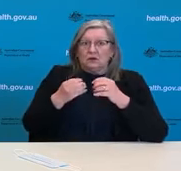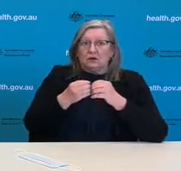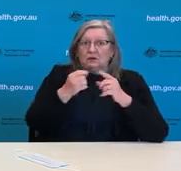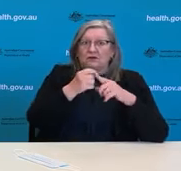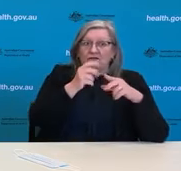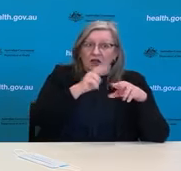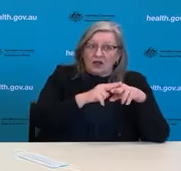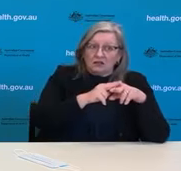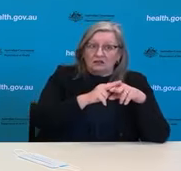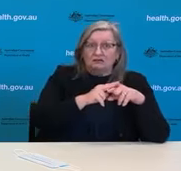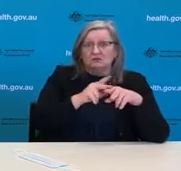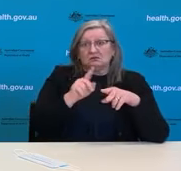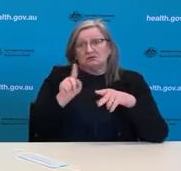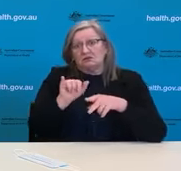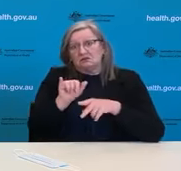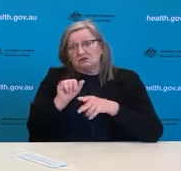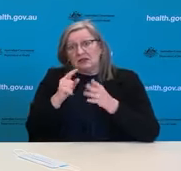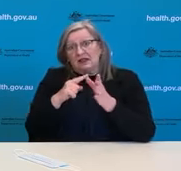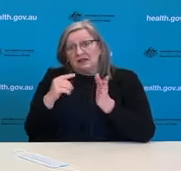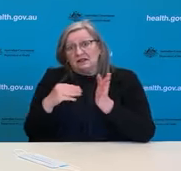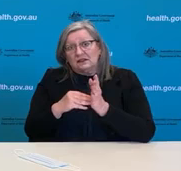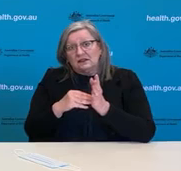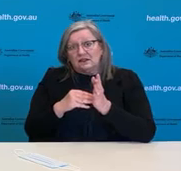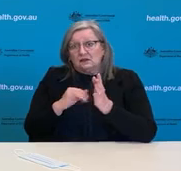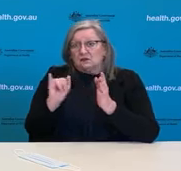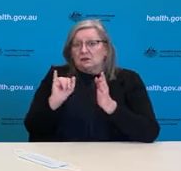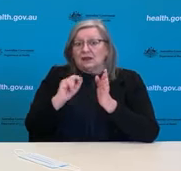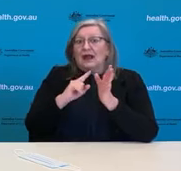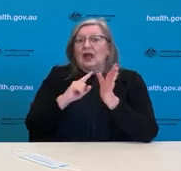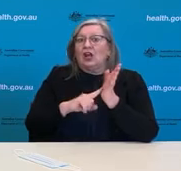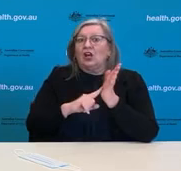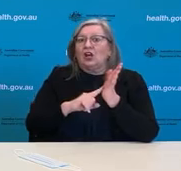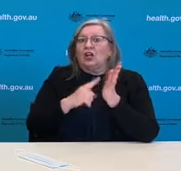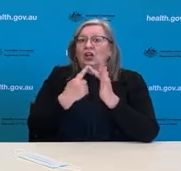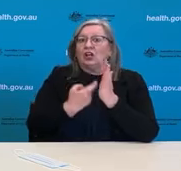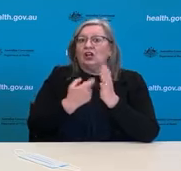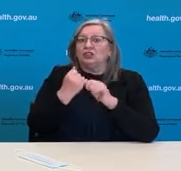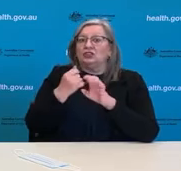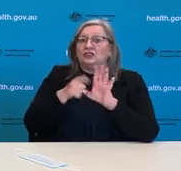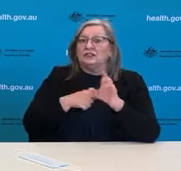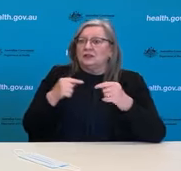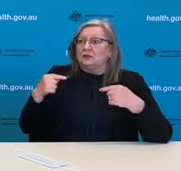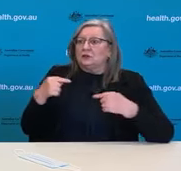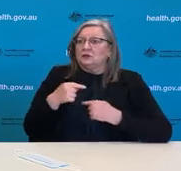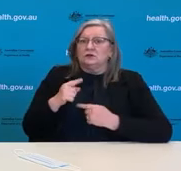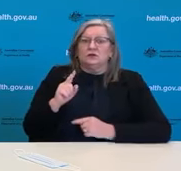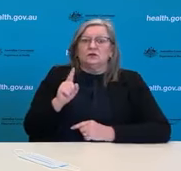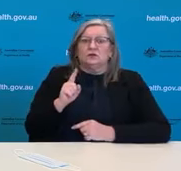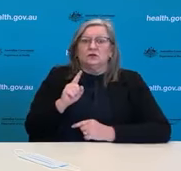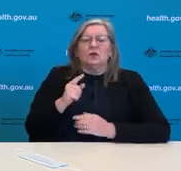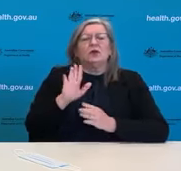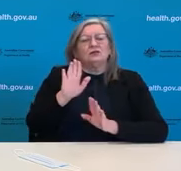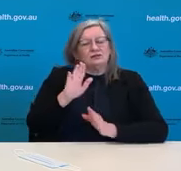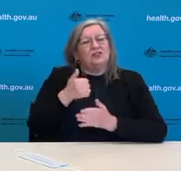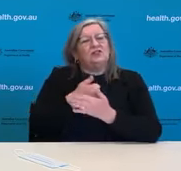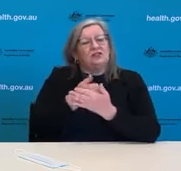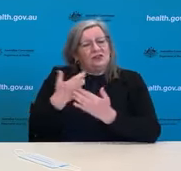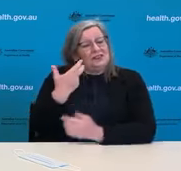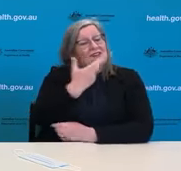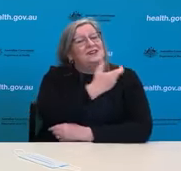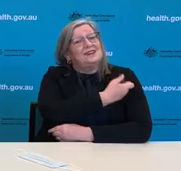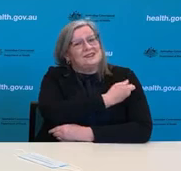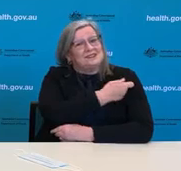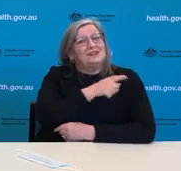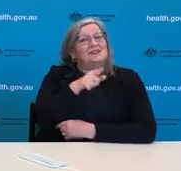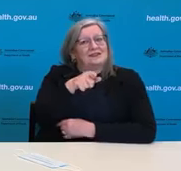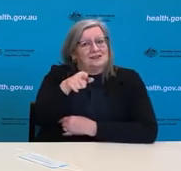allergic reaction. If you're going to have an allergic reaction, this occurs usually within a few minutes